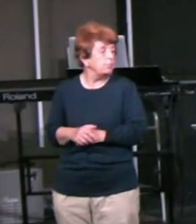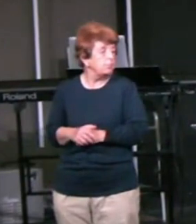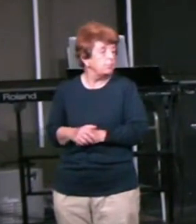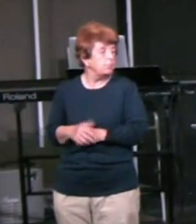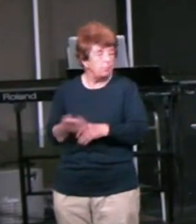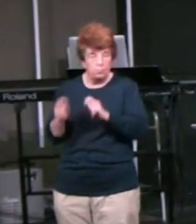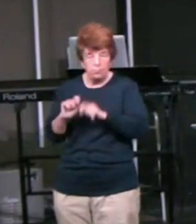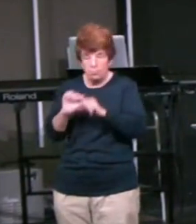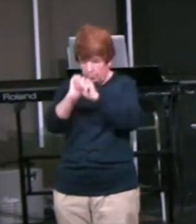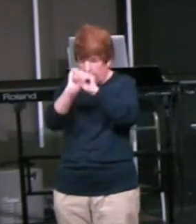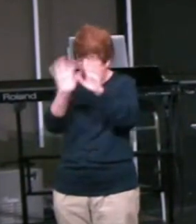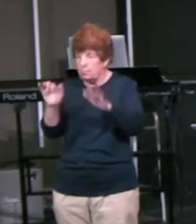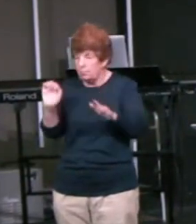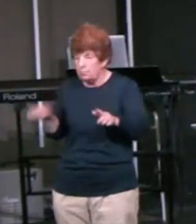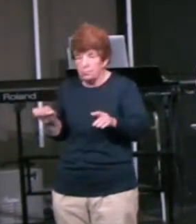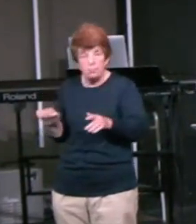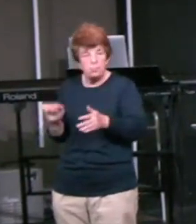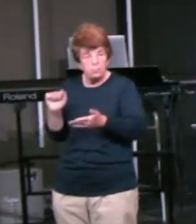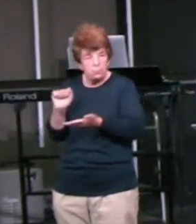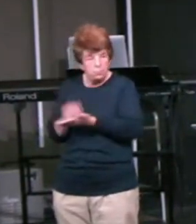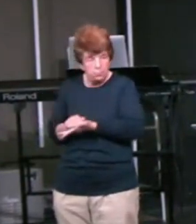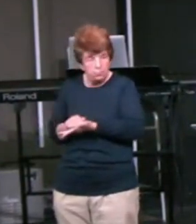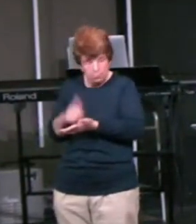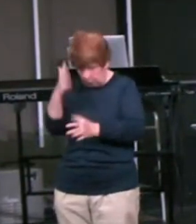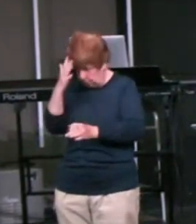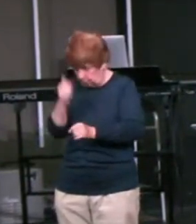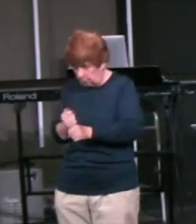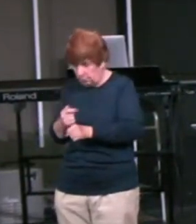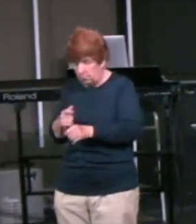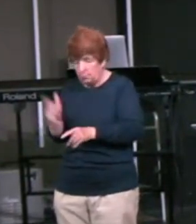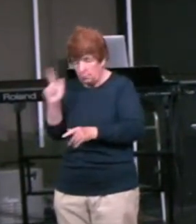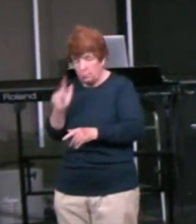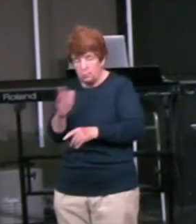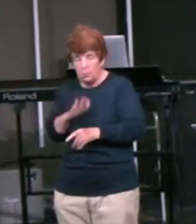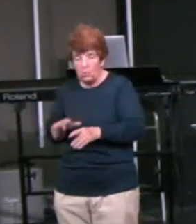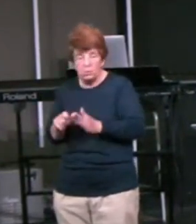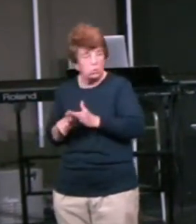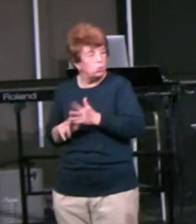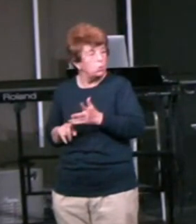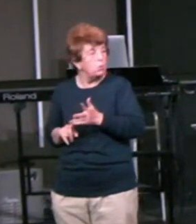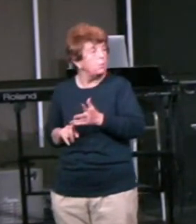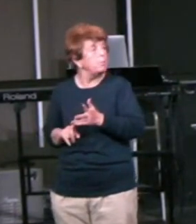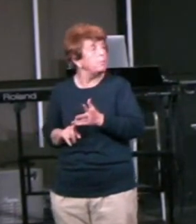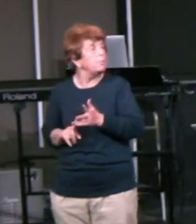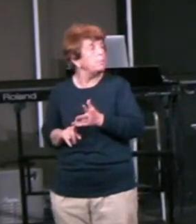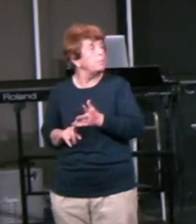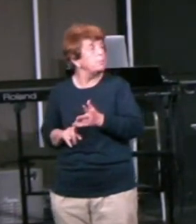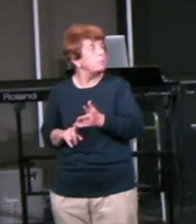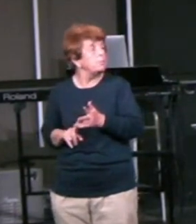and it became very clear that yes, this is a step of faith that the Lord wanted us to undertake,